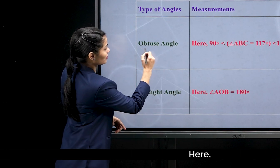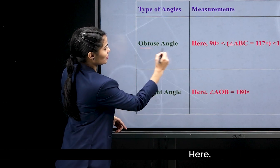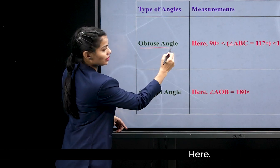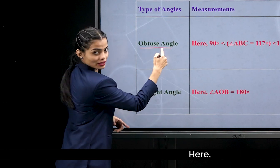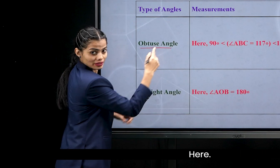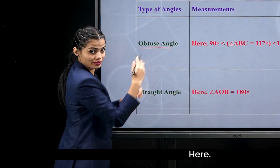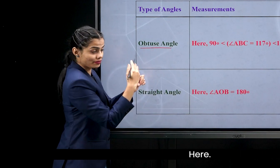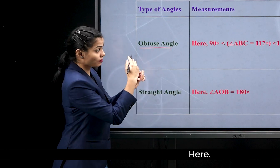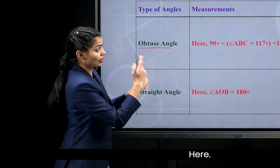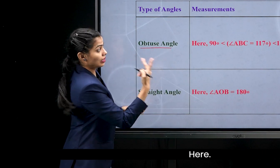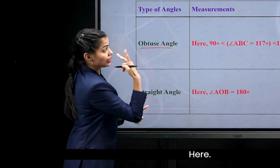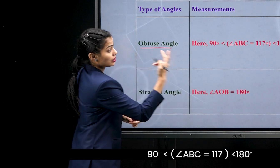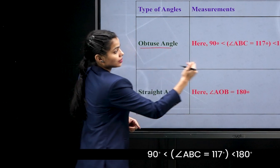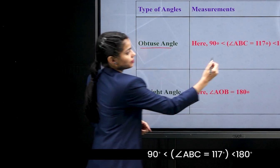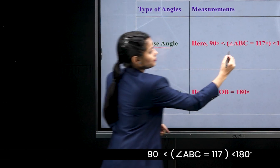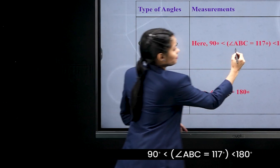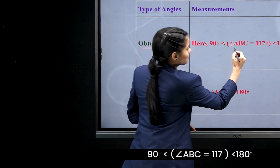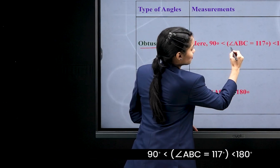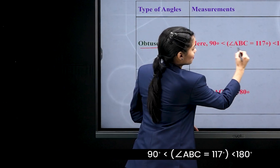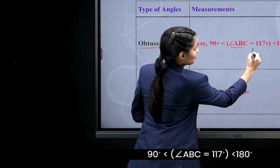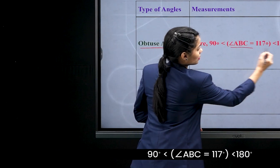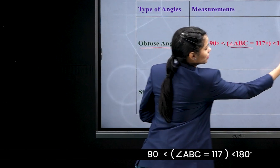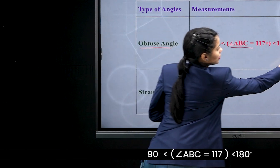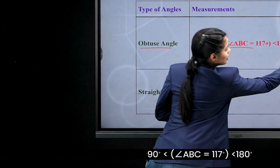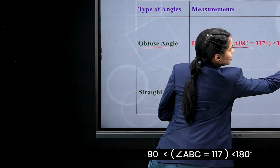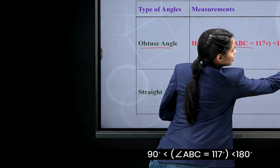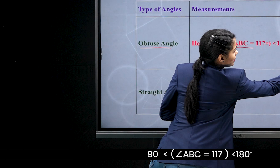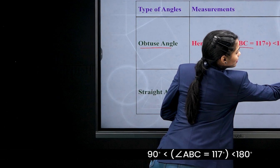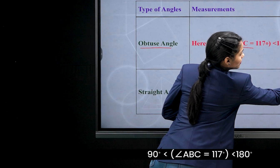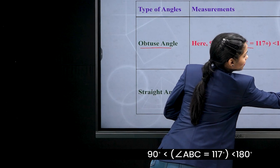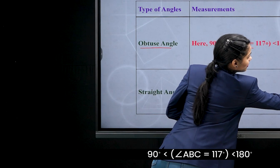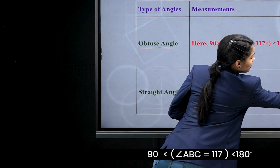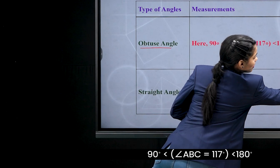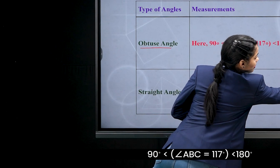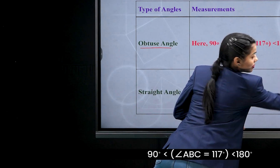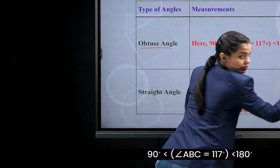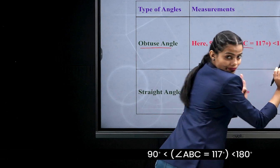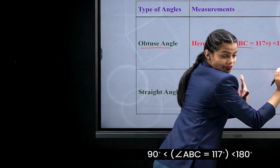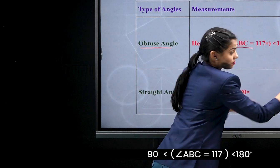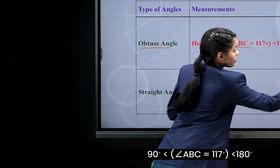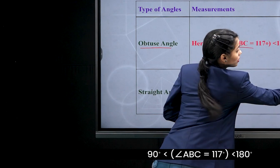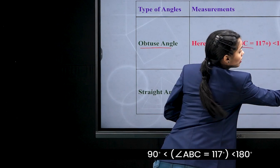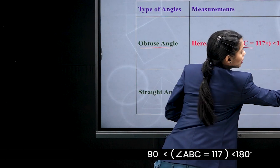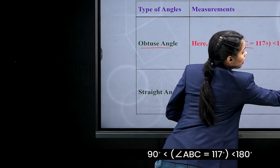Here 90 degree less than angle ABC is equal to 117 degree less